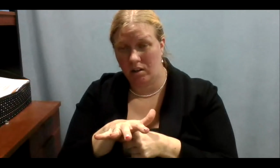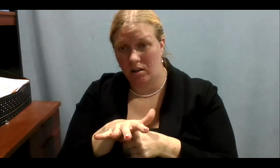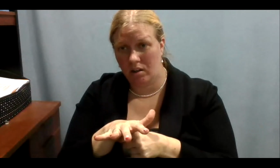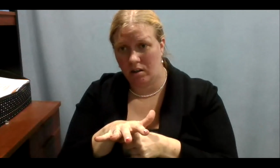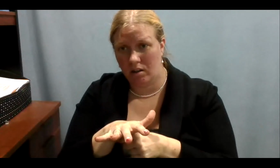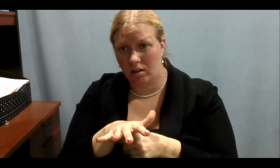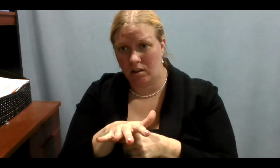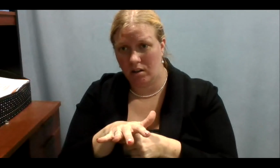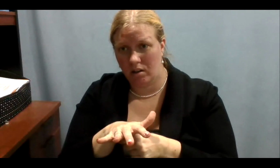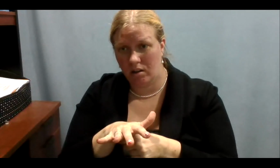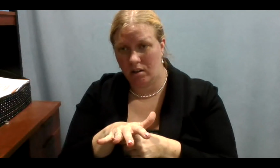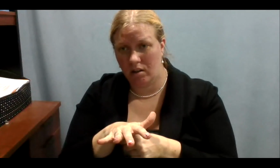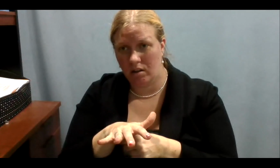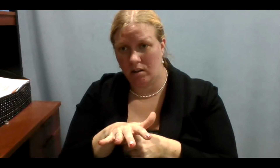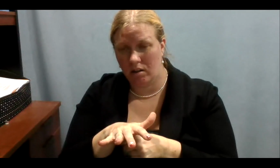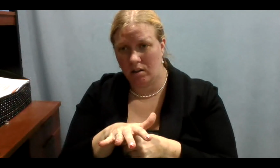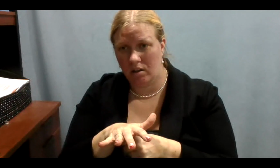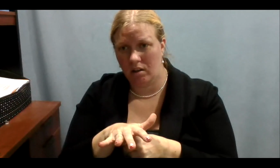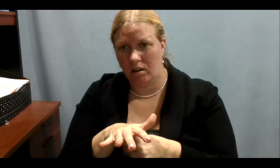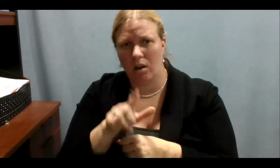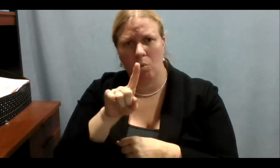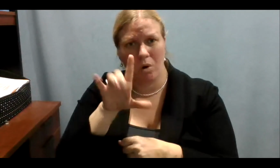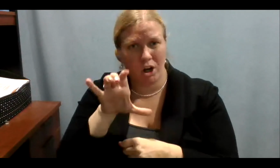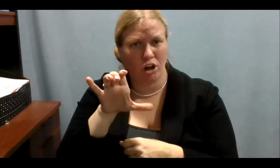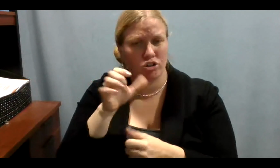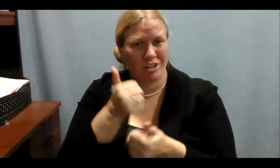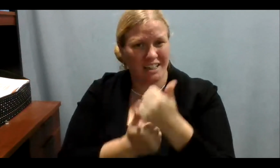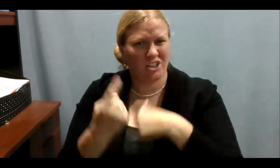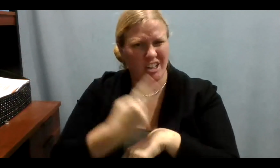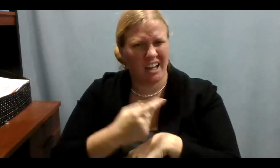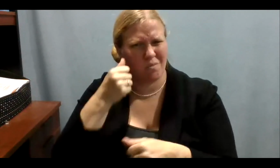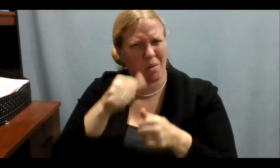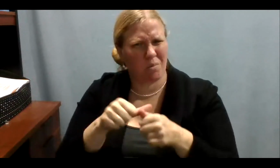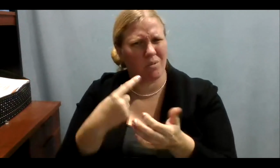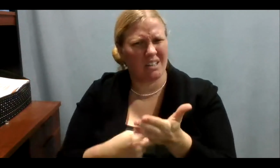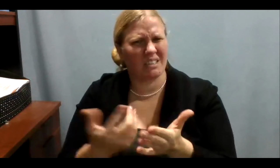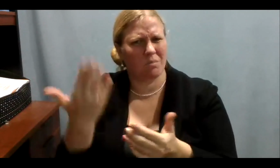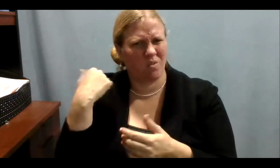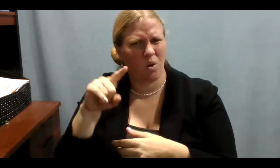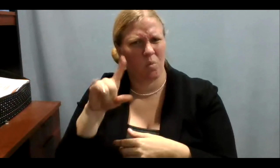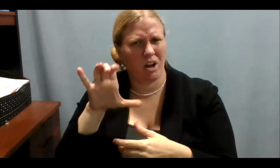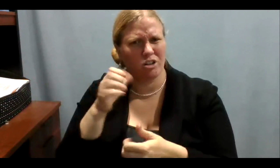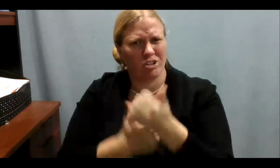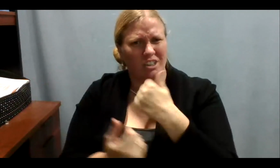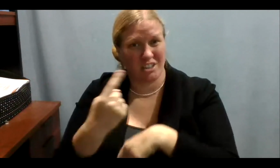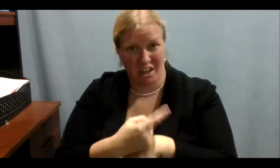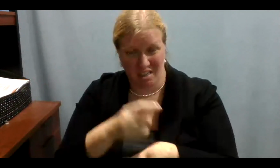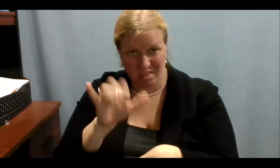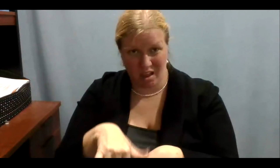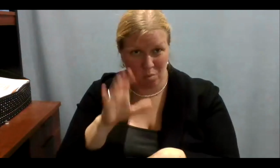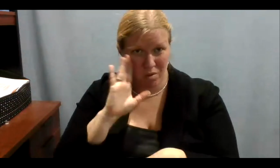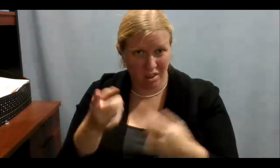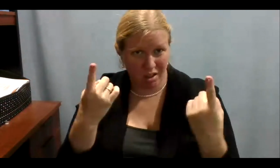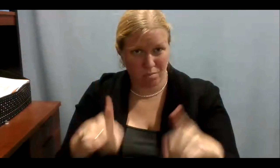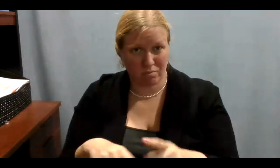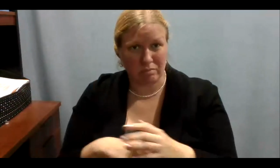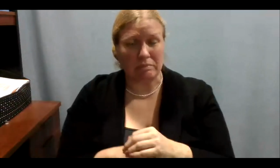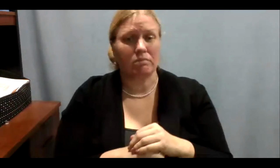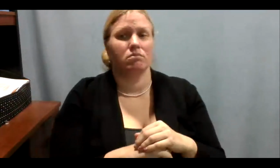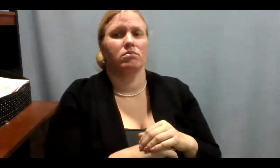presser it was discussed, there was a goal to do 100 per day. Does the city believe that it can do that? As soon as we,